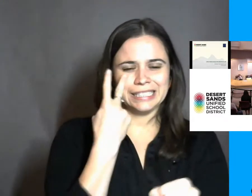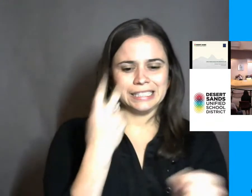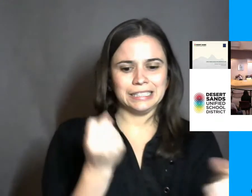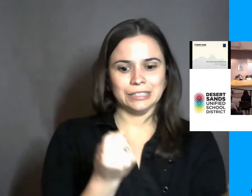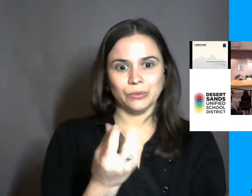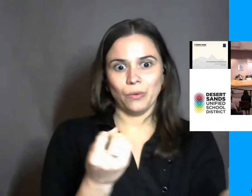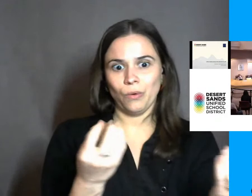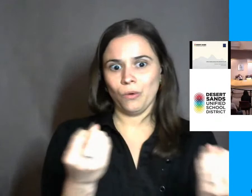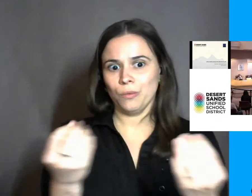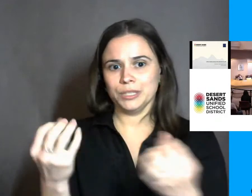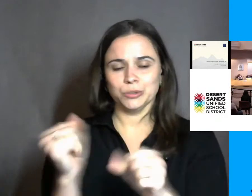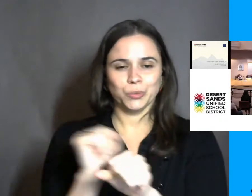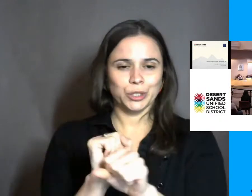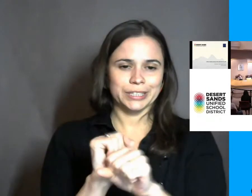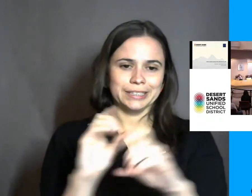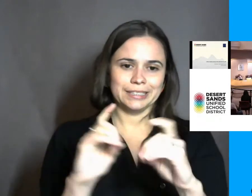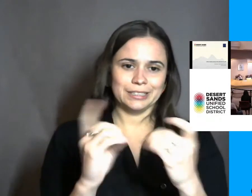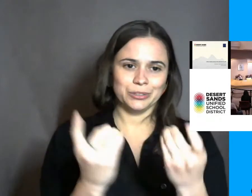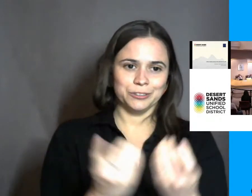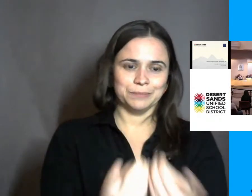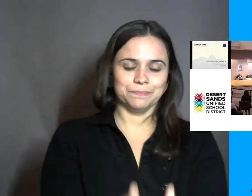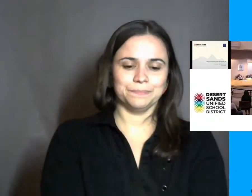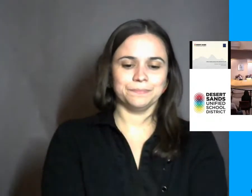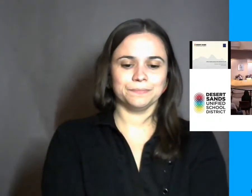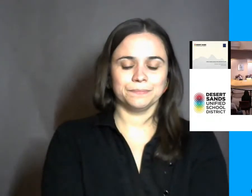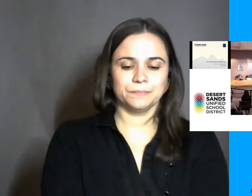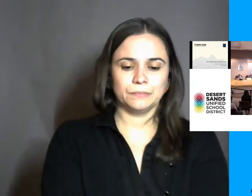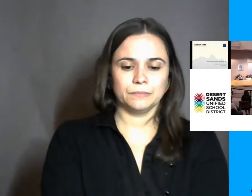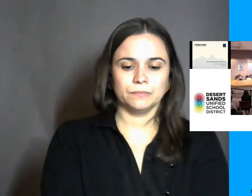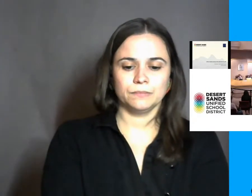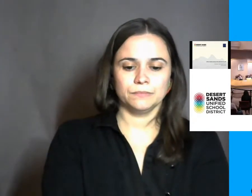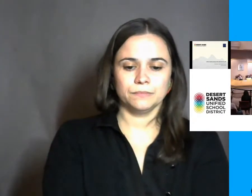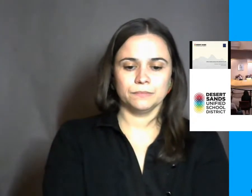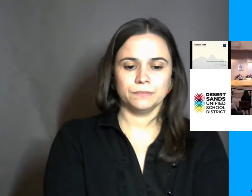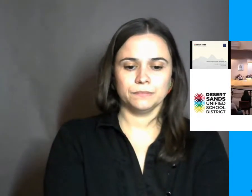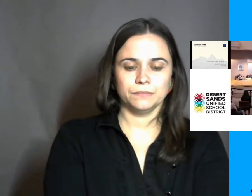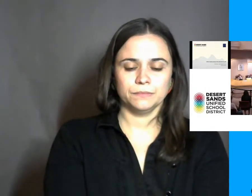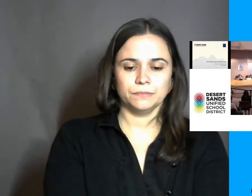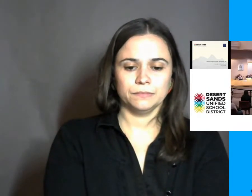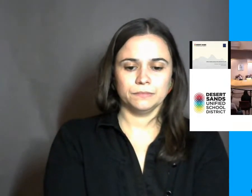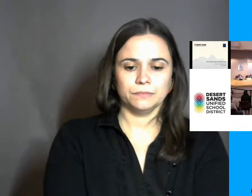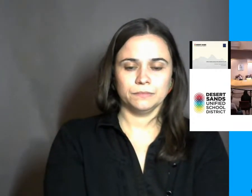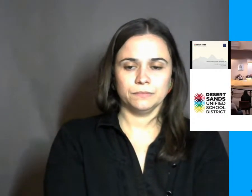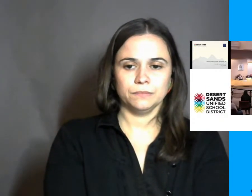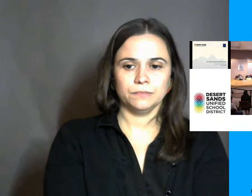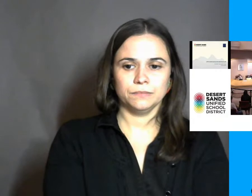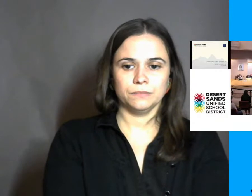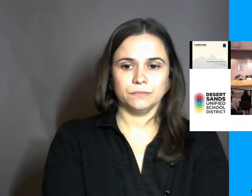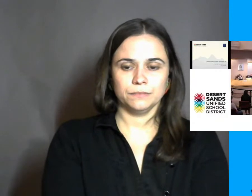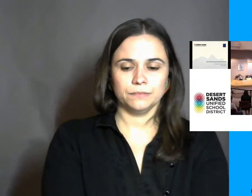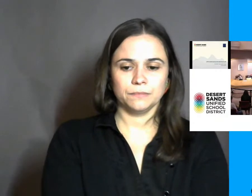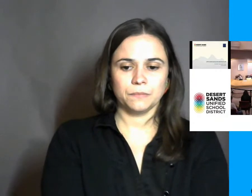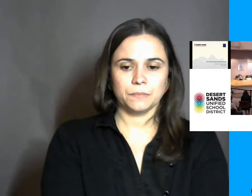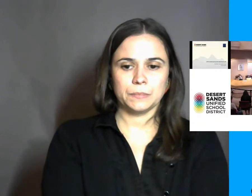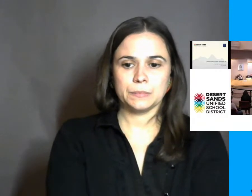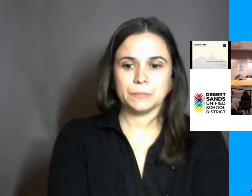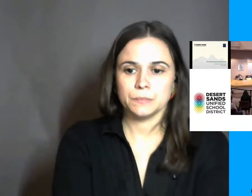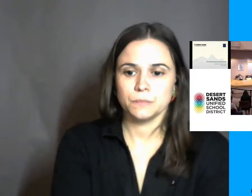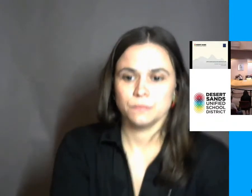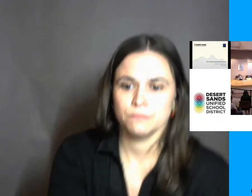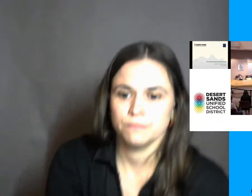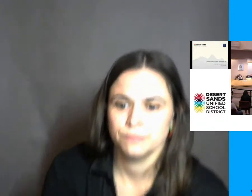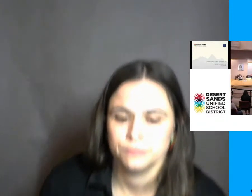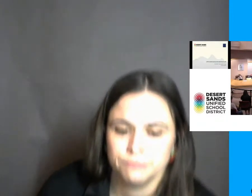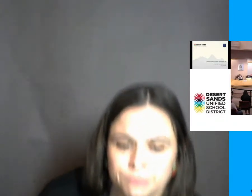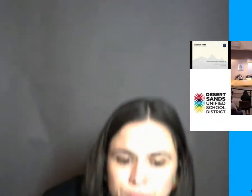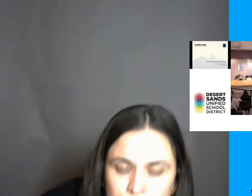the team and working on this long-range facilities master plan. So this is a update